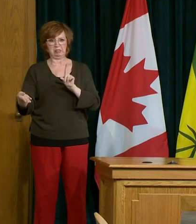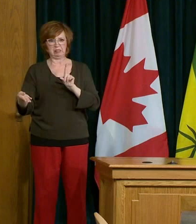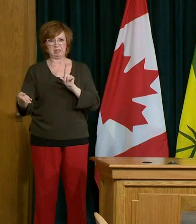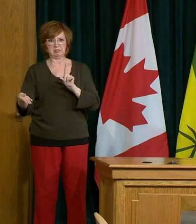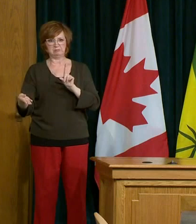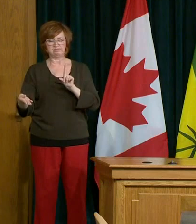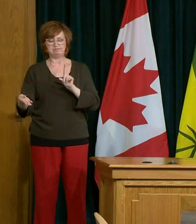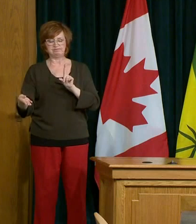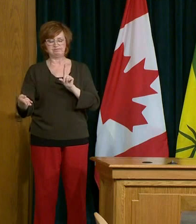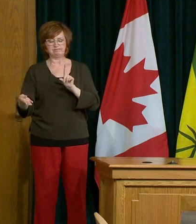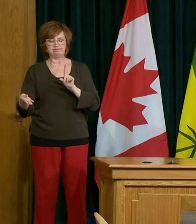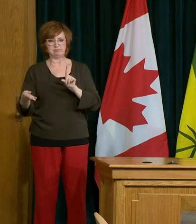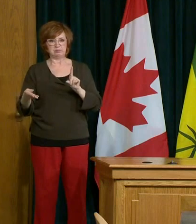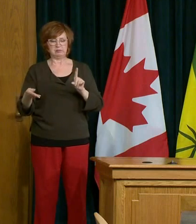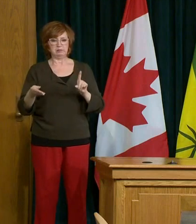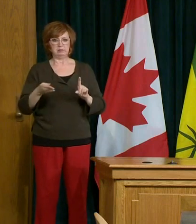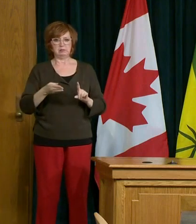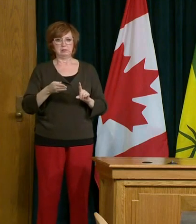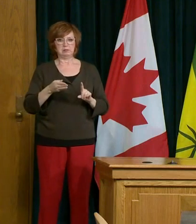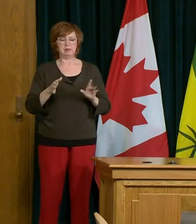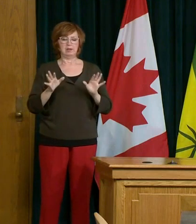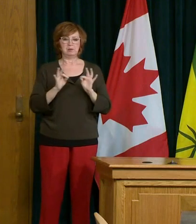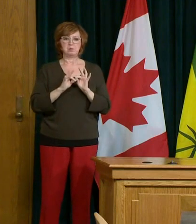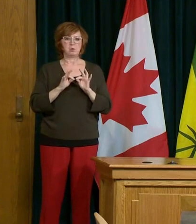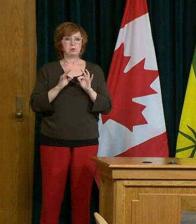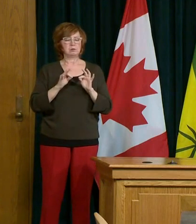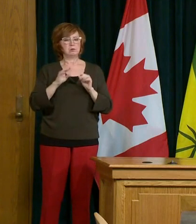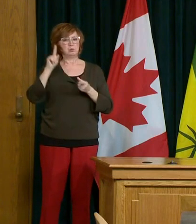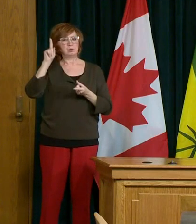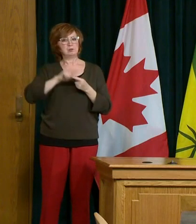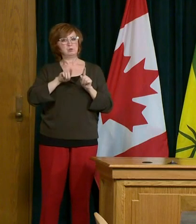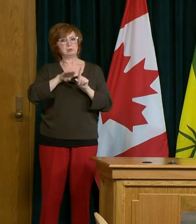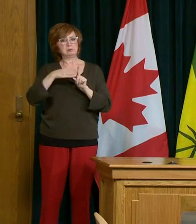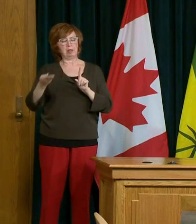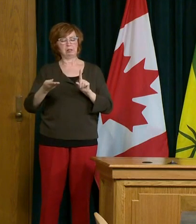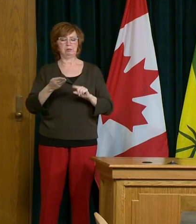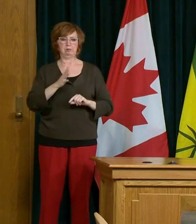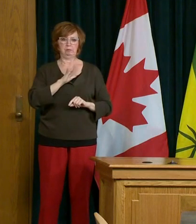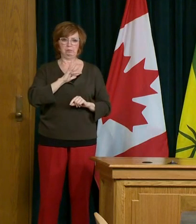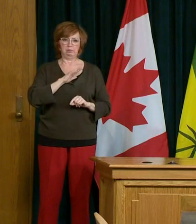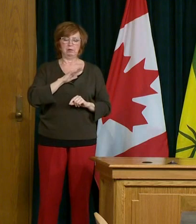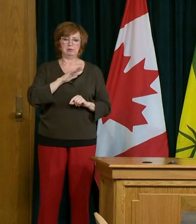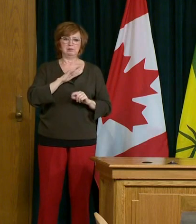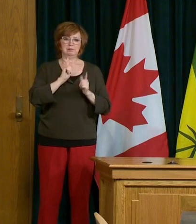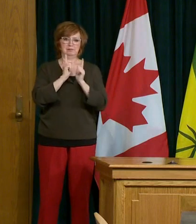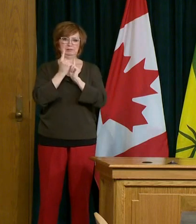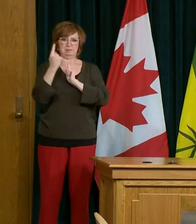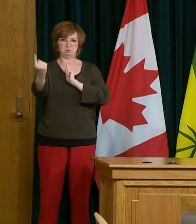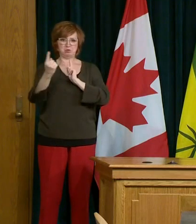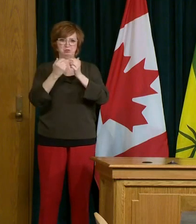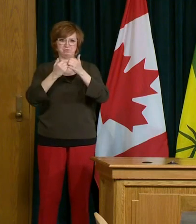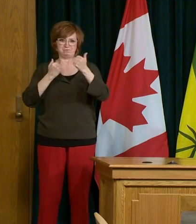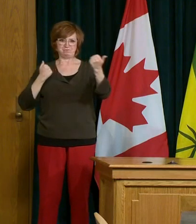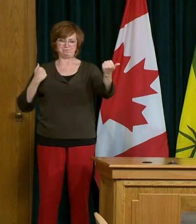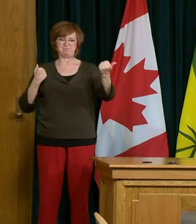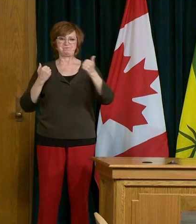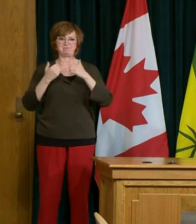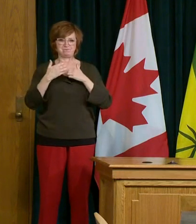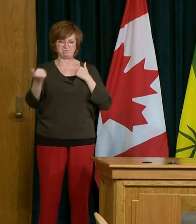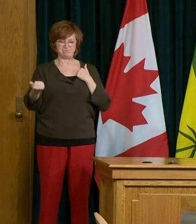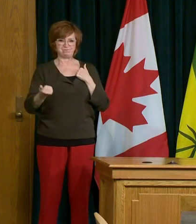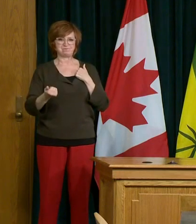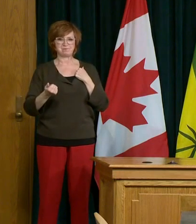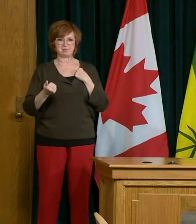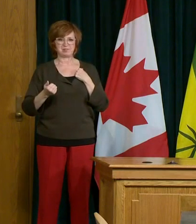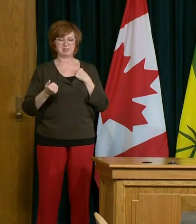proper physical distancing prevents that. And it has kept our fatalities to an absolute minimum in this province, and it has kept our infection rate in the